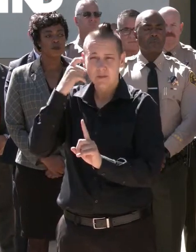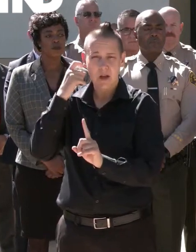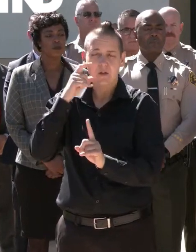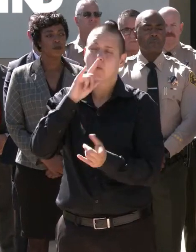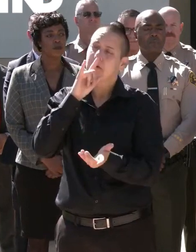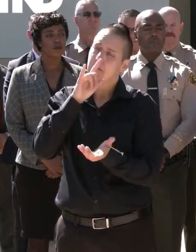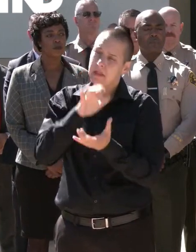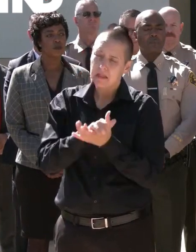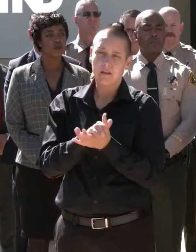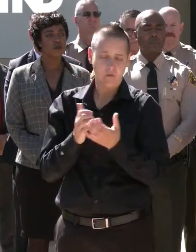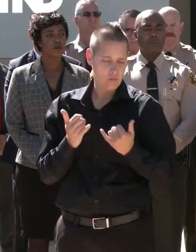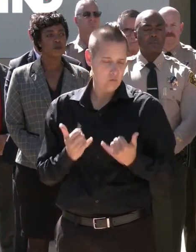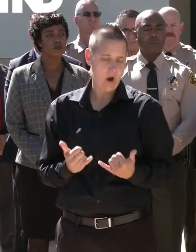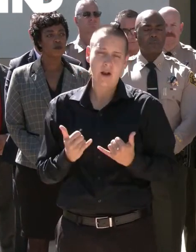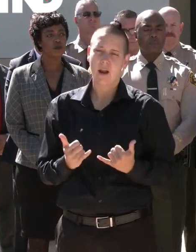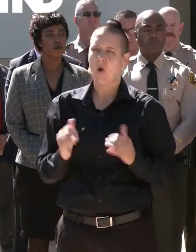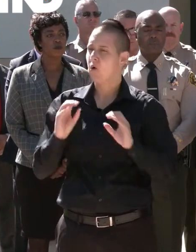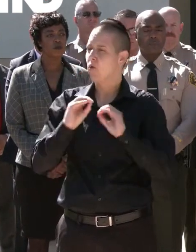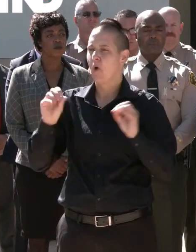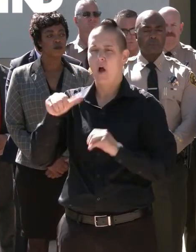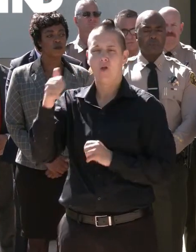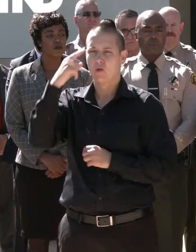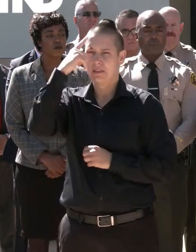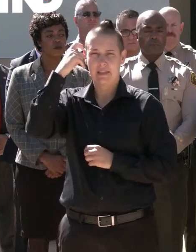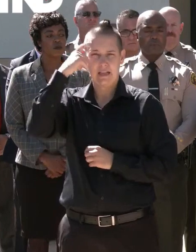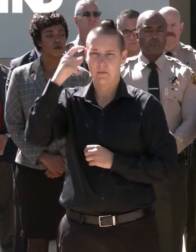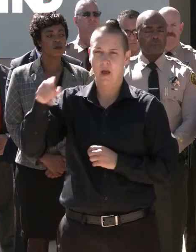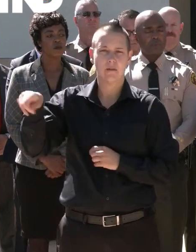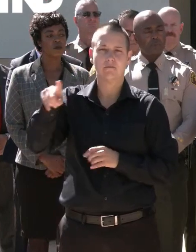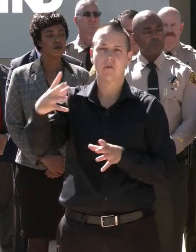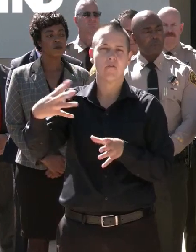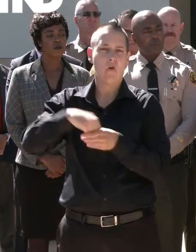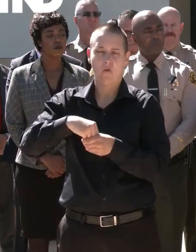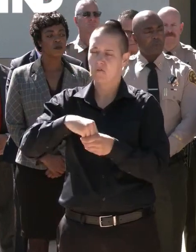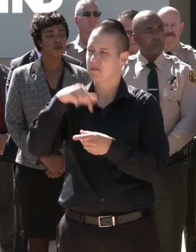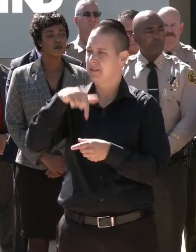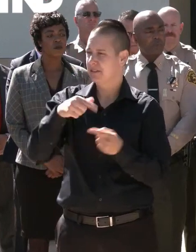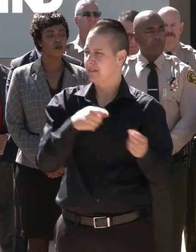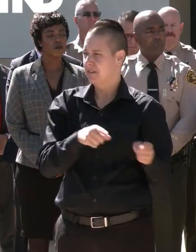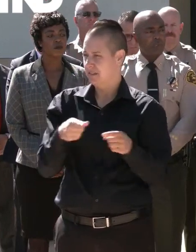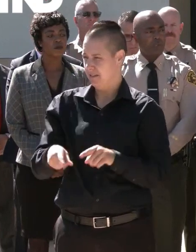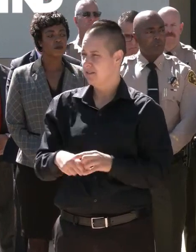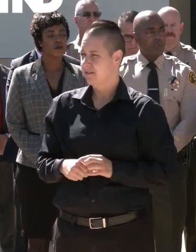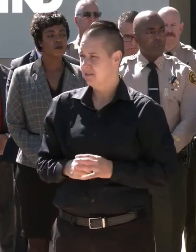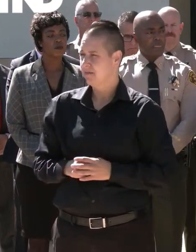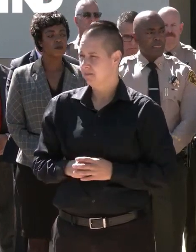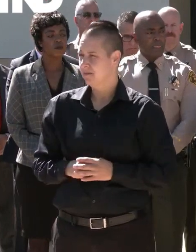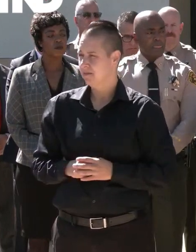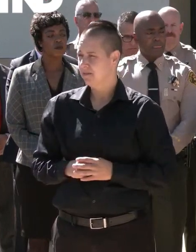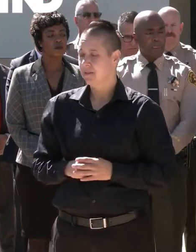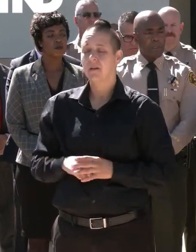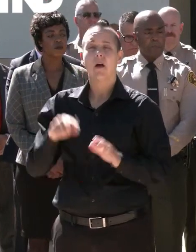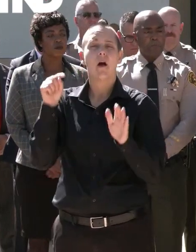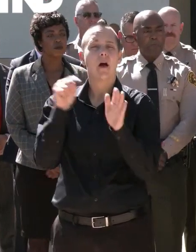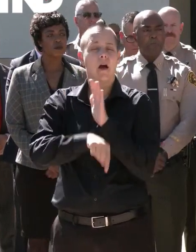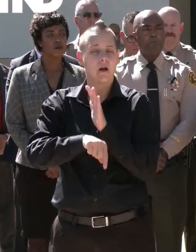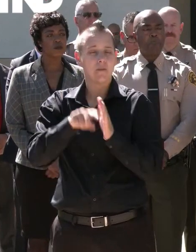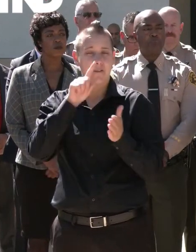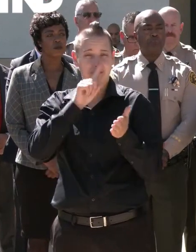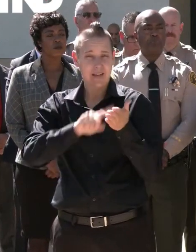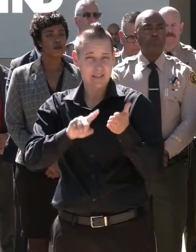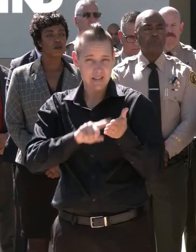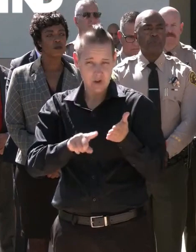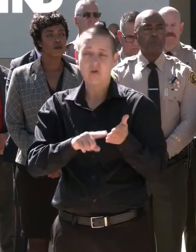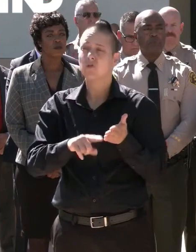And we believe at this time there are no other suspects involved in this incident. Homicide